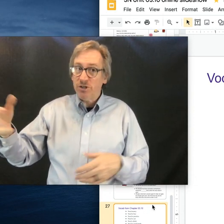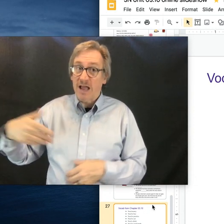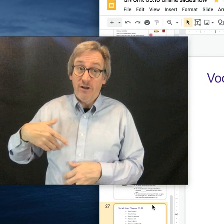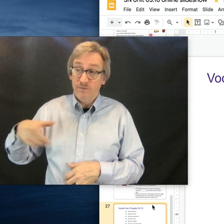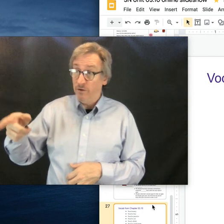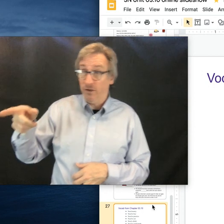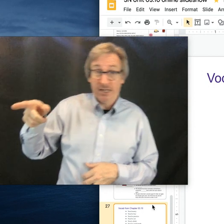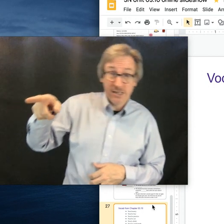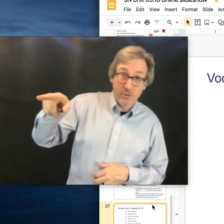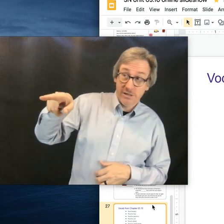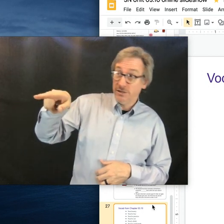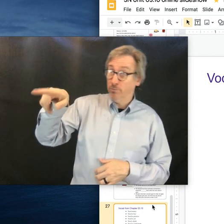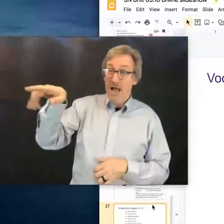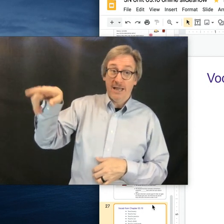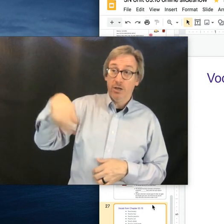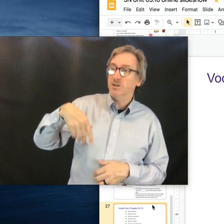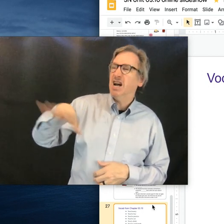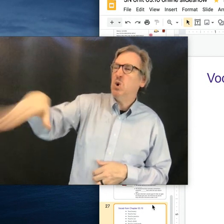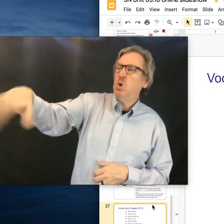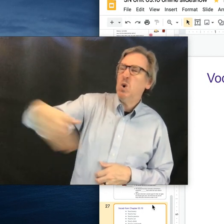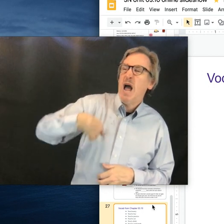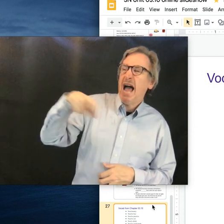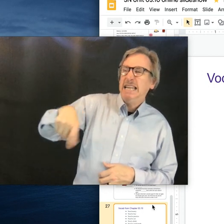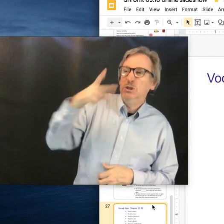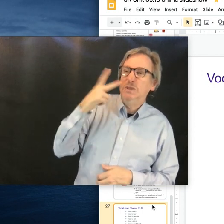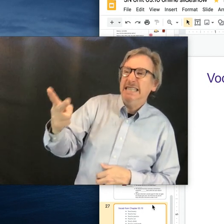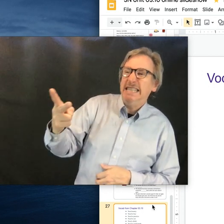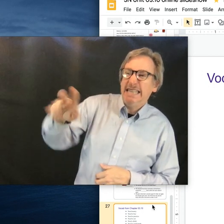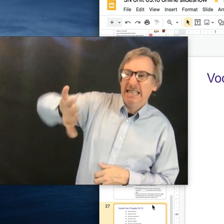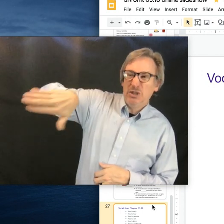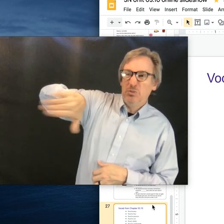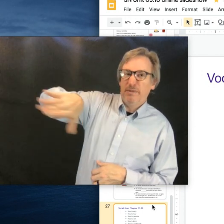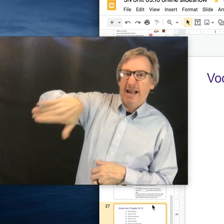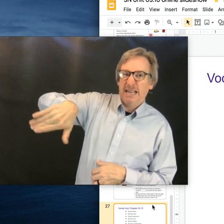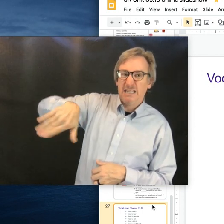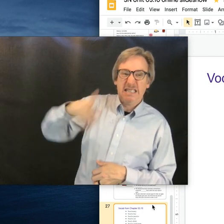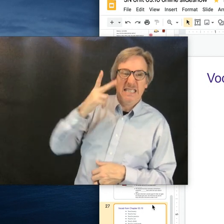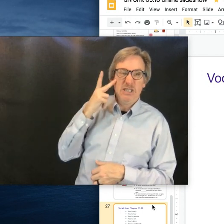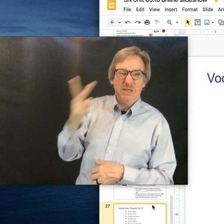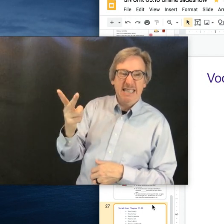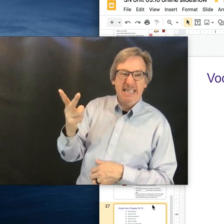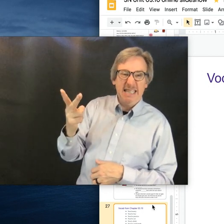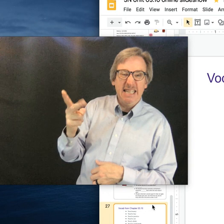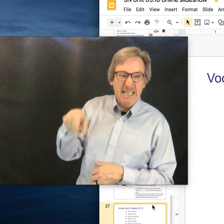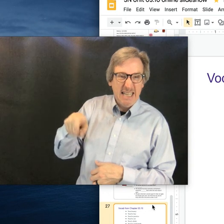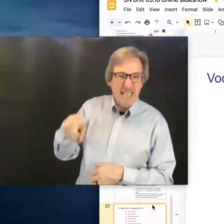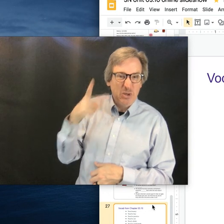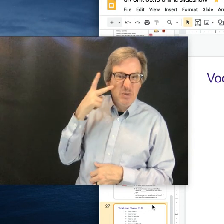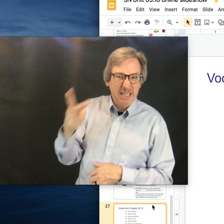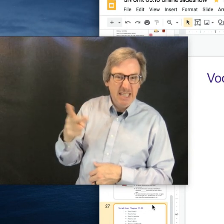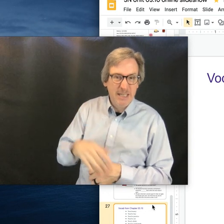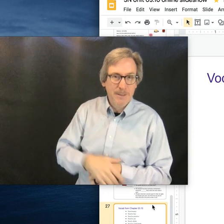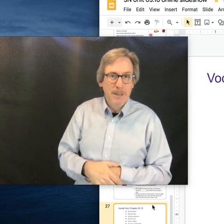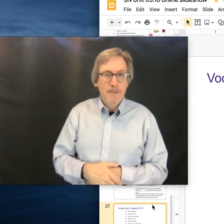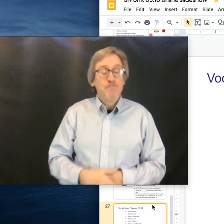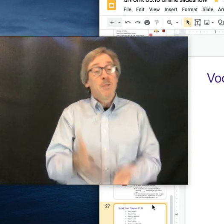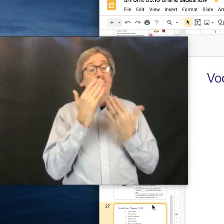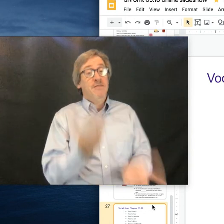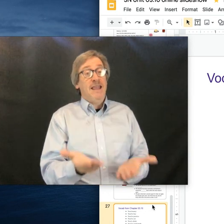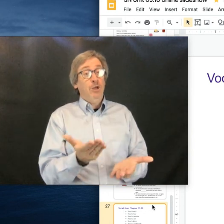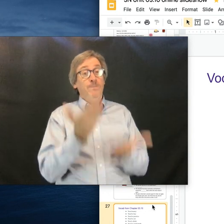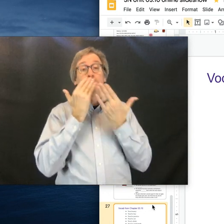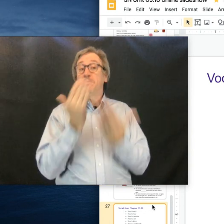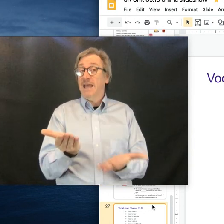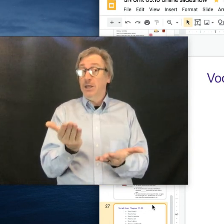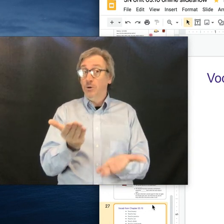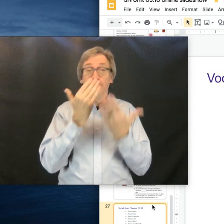This was a lot useful if like someone's blocking you and say, oh, to see. Back. See. Need to see. Then